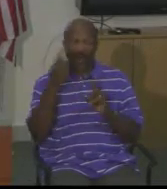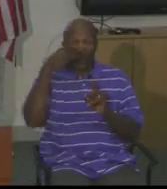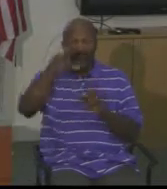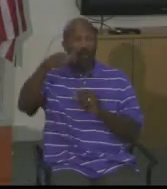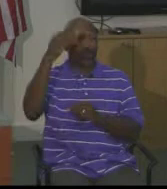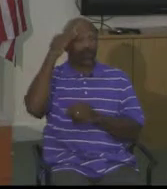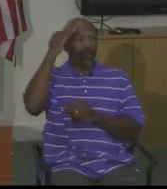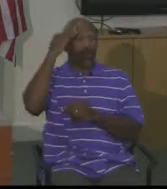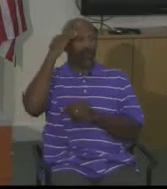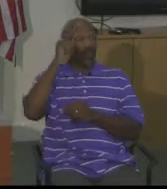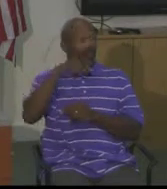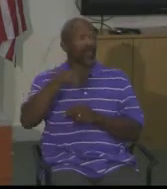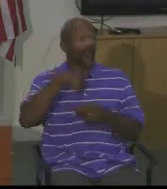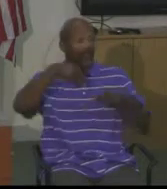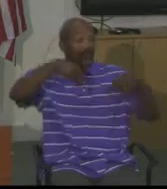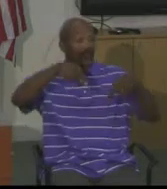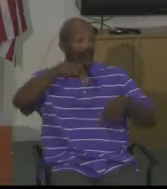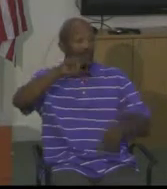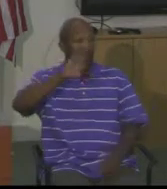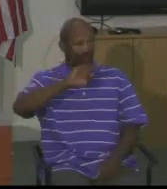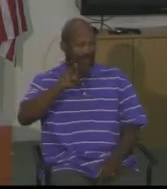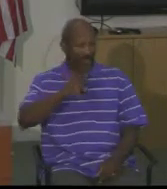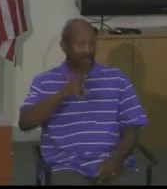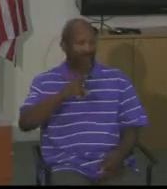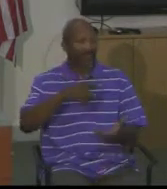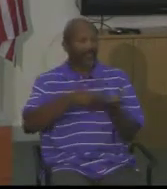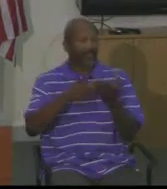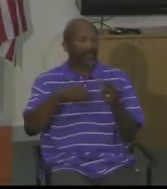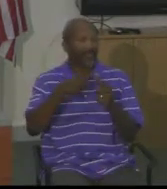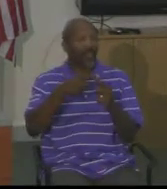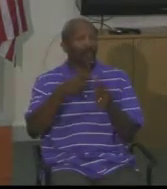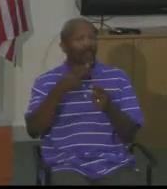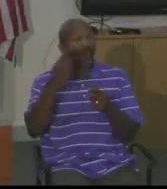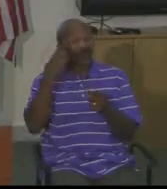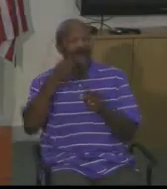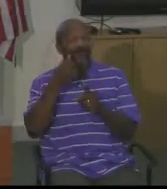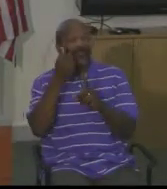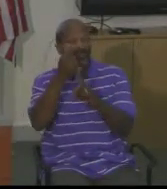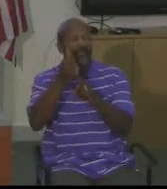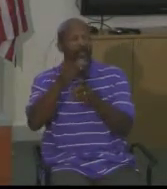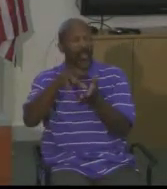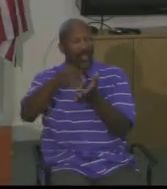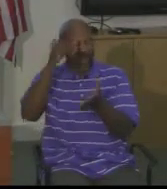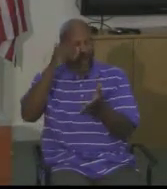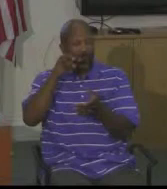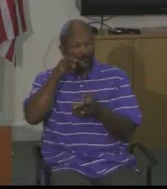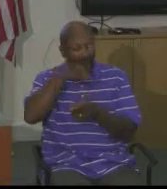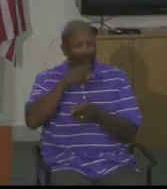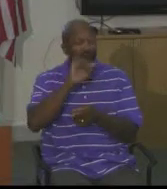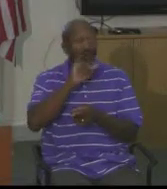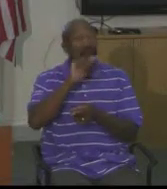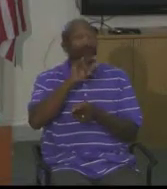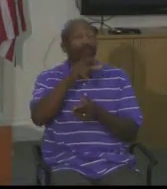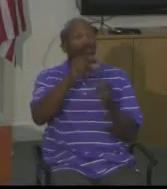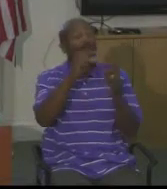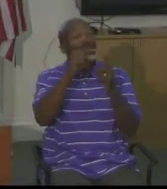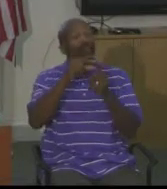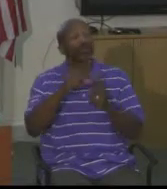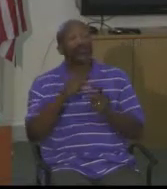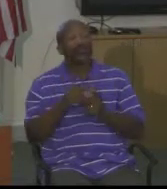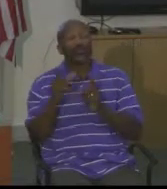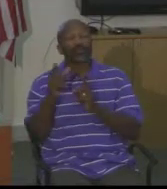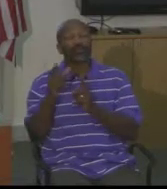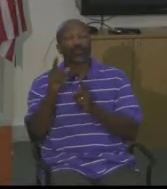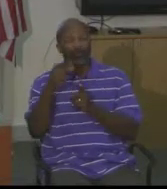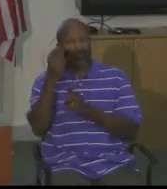your knowledge, there will be a quiz, mainly as a self-learning that you can look at home to see if